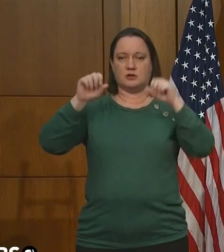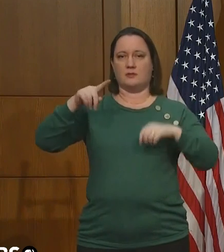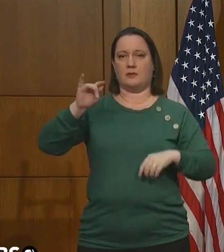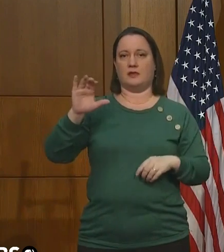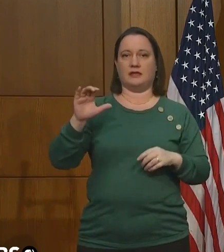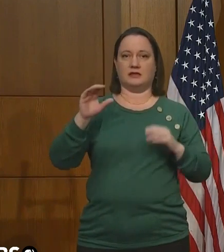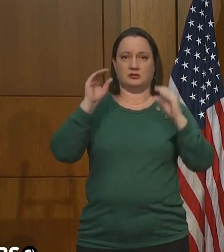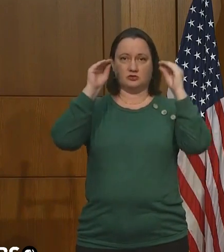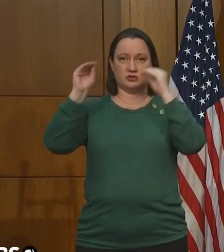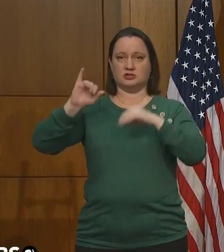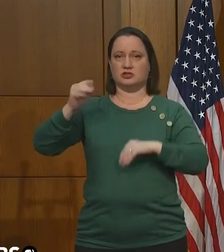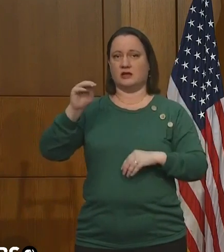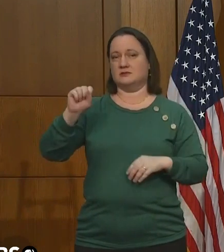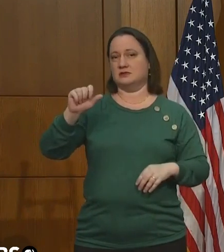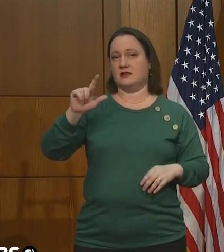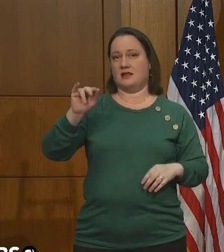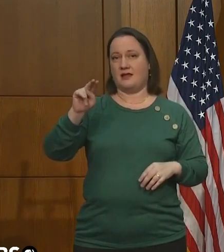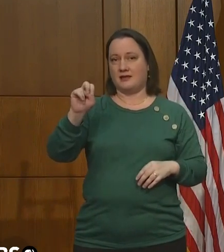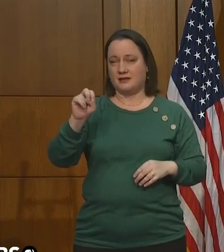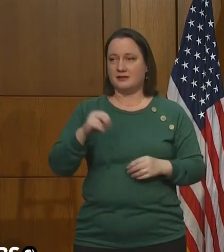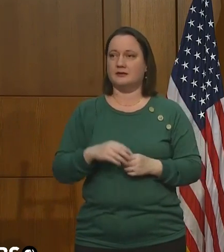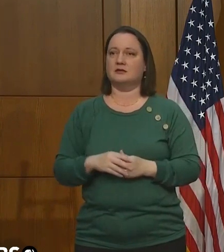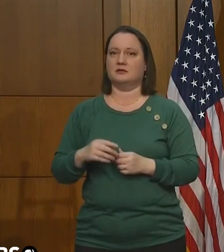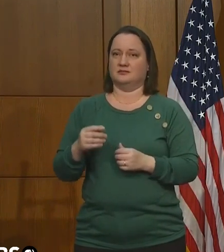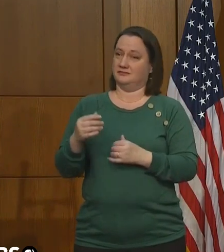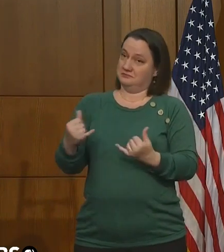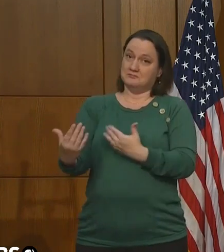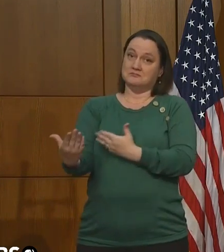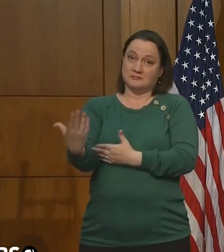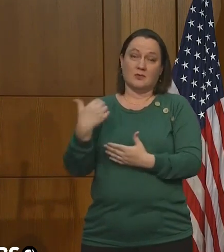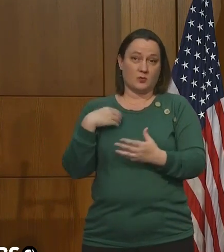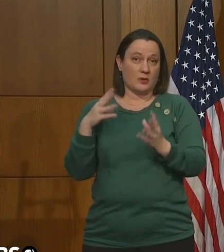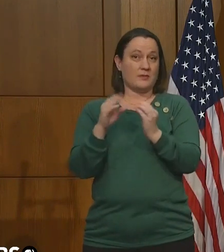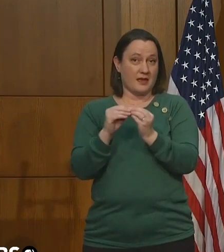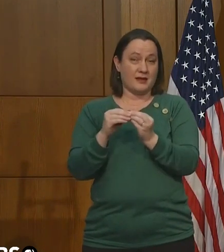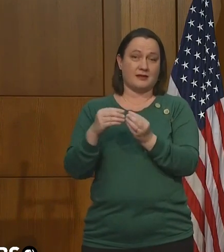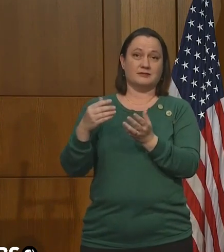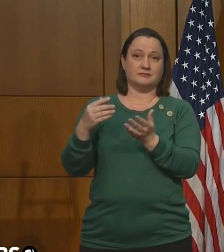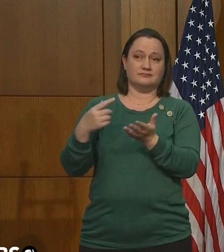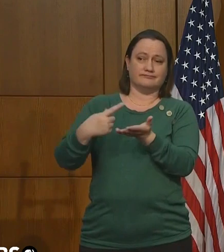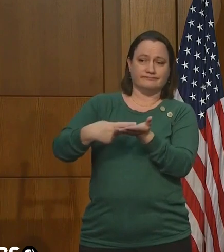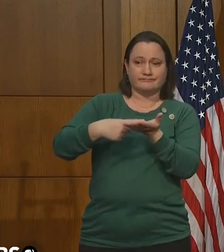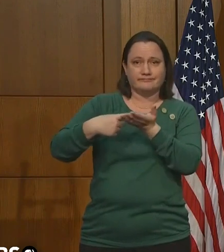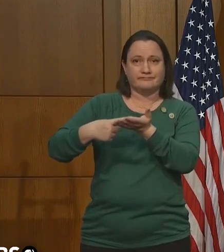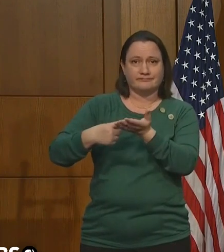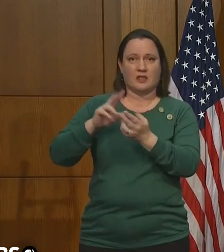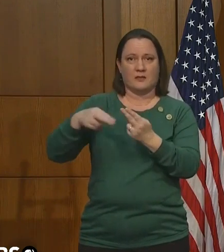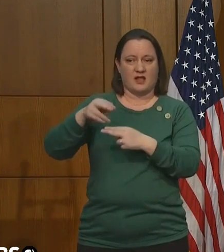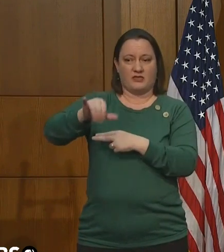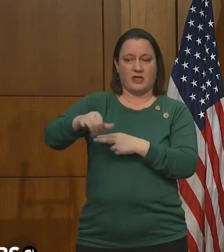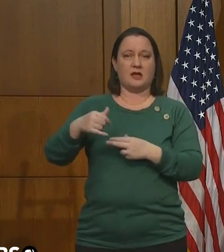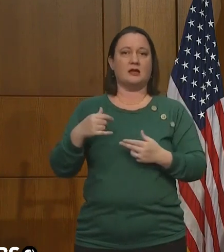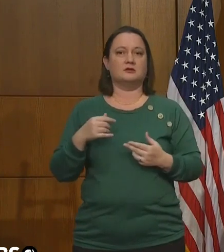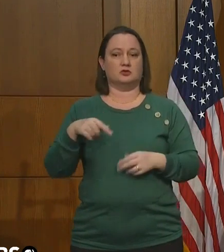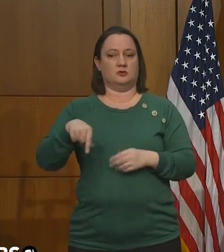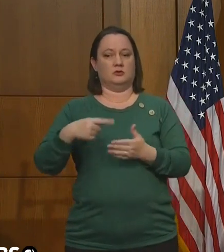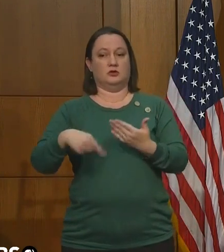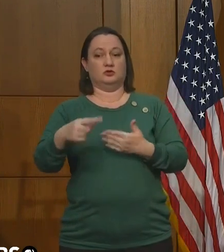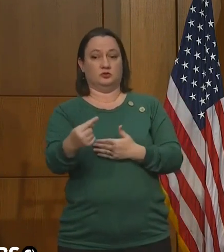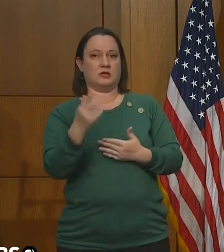Public Instruction, James Lane. We had a meeting this morning regarding that. And so we'll have some more announcements on